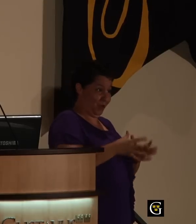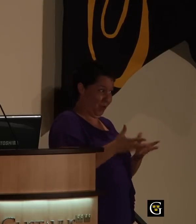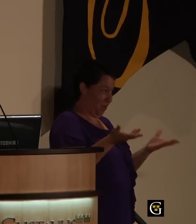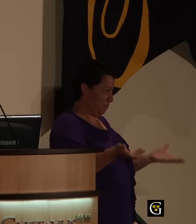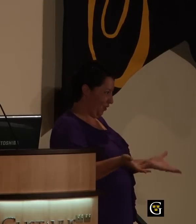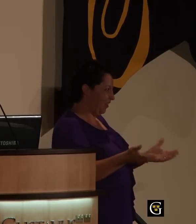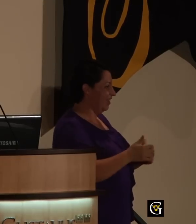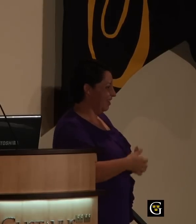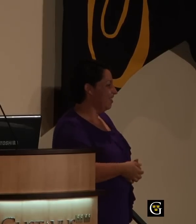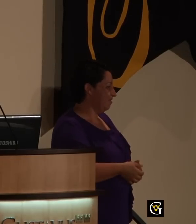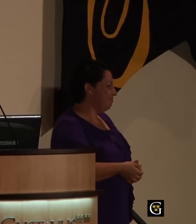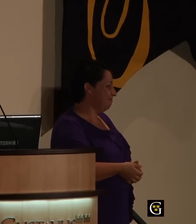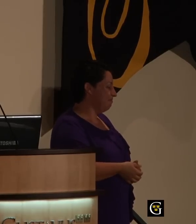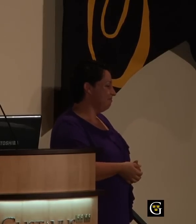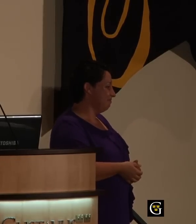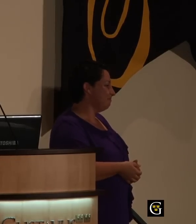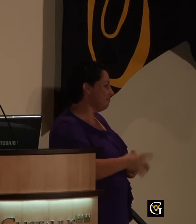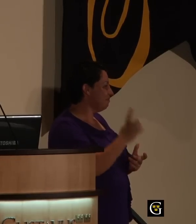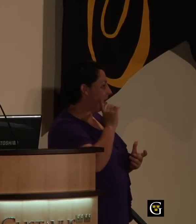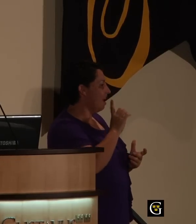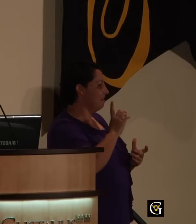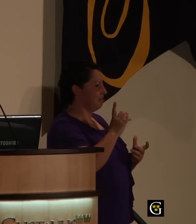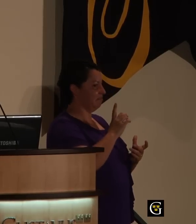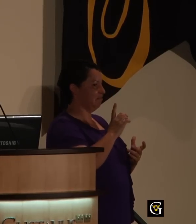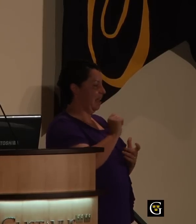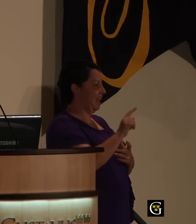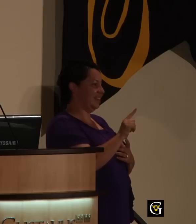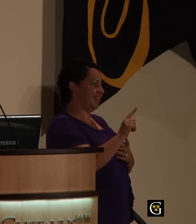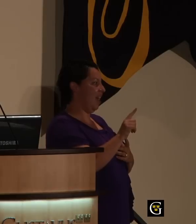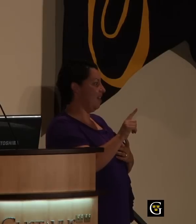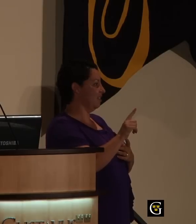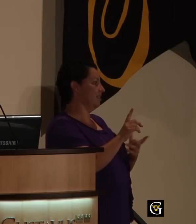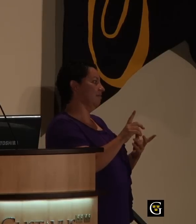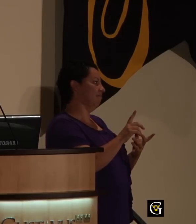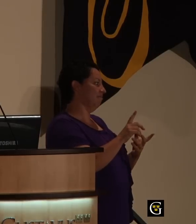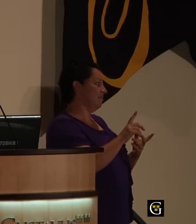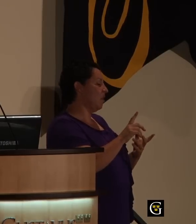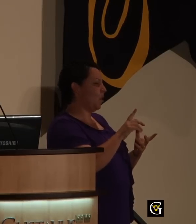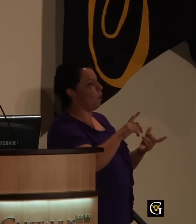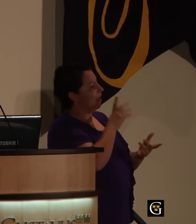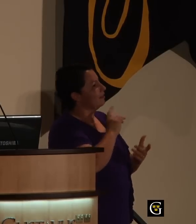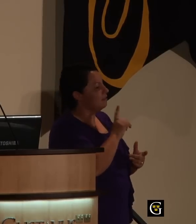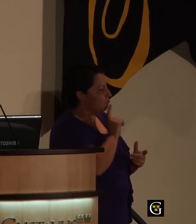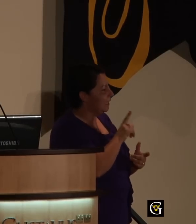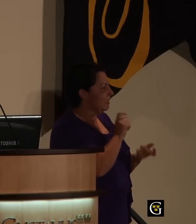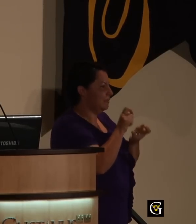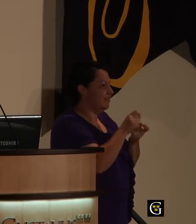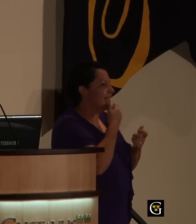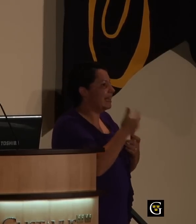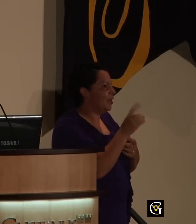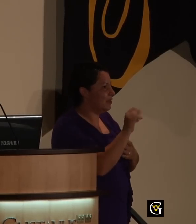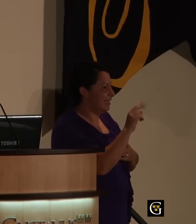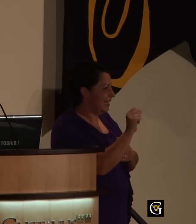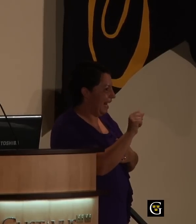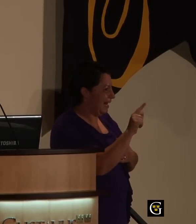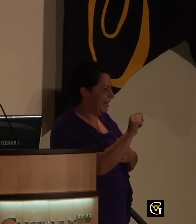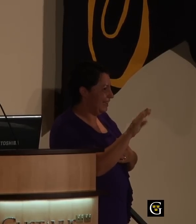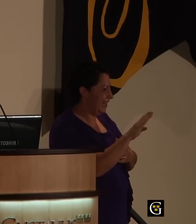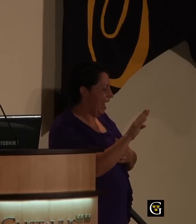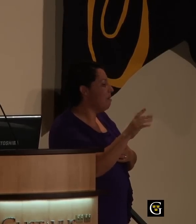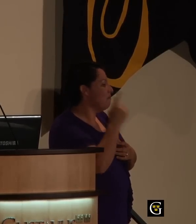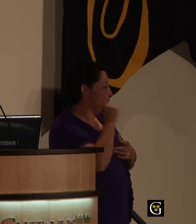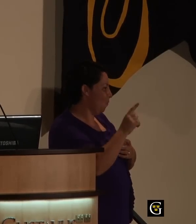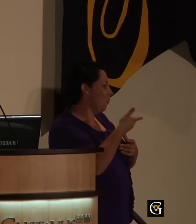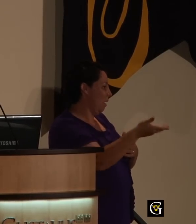interpreter. I think ASL is particularly Dana Lamb for doing so. ASL is one of the more beautifully